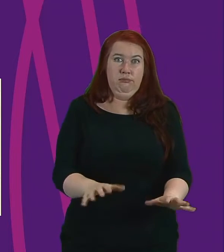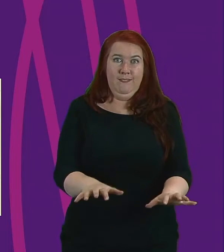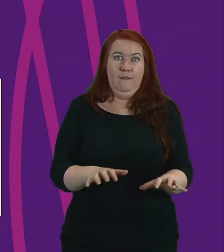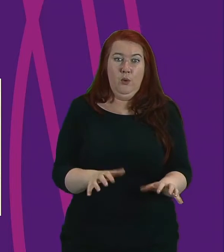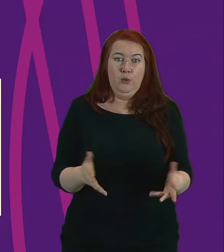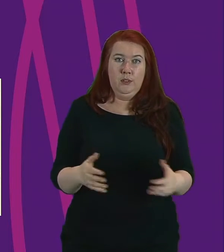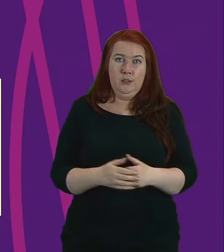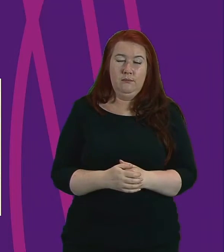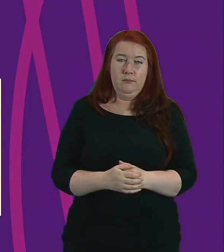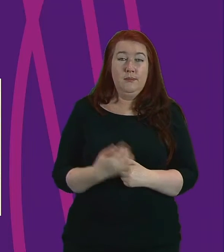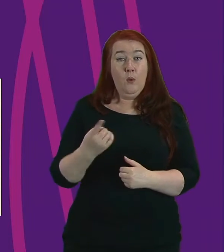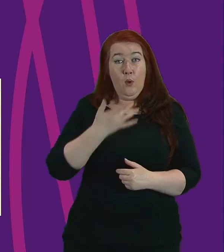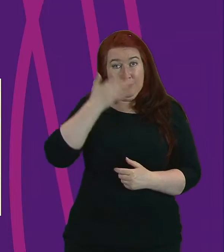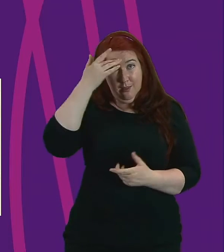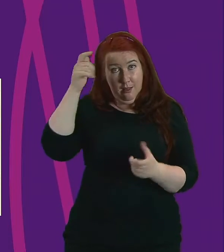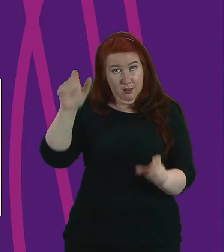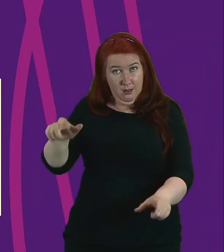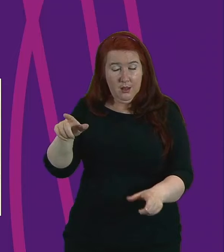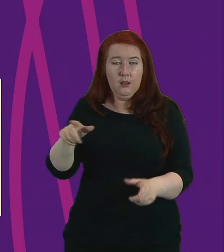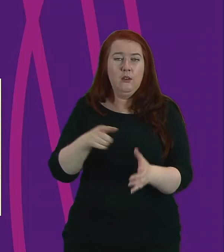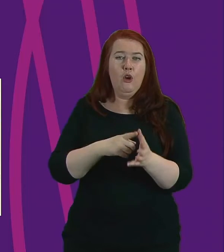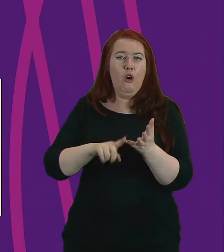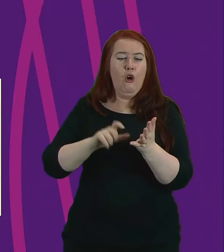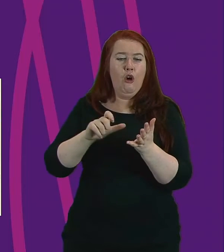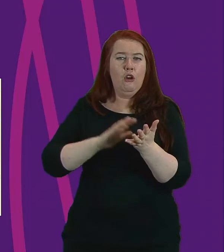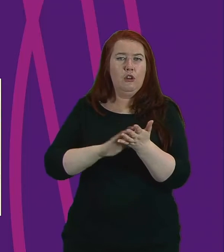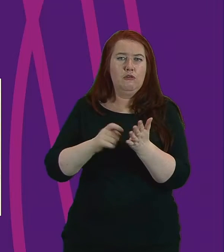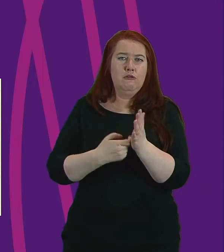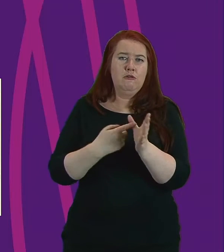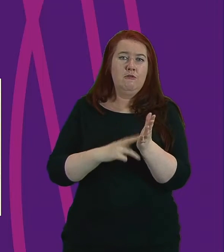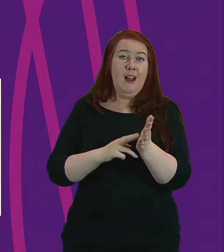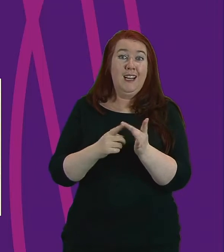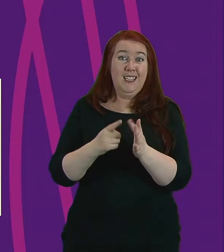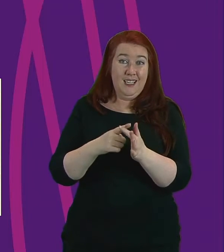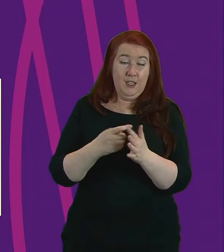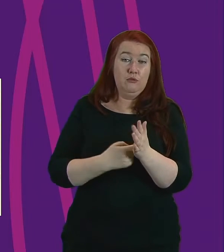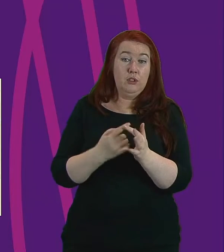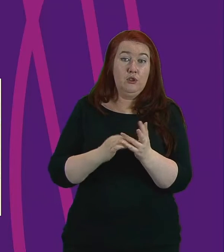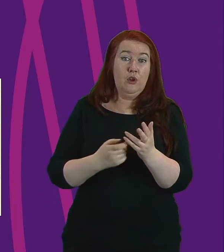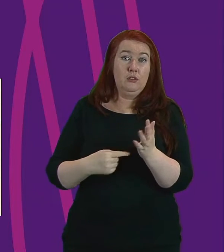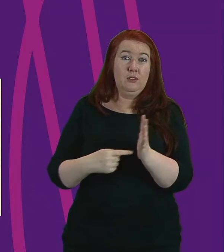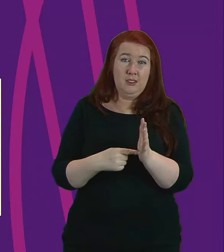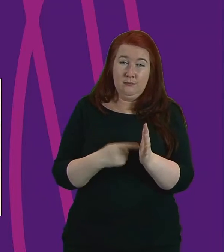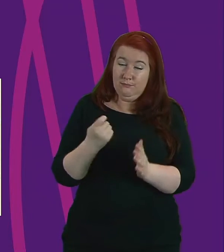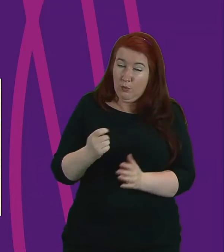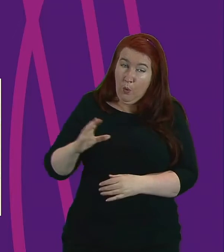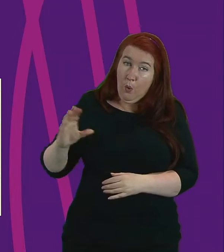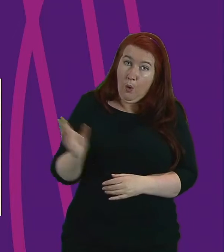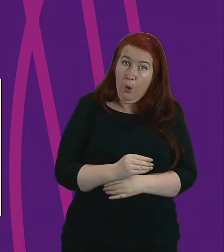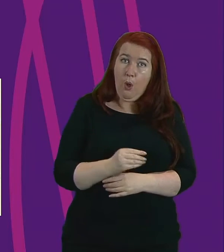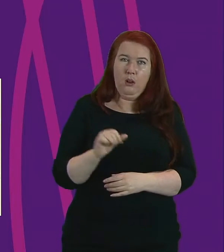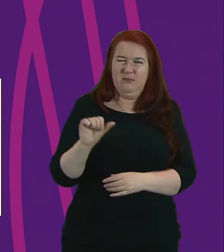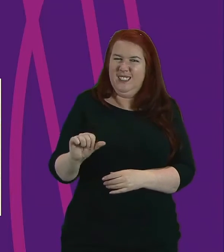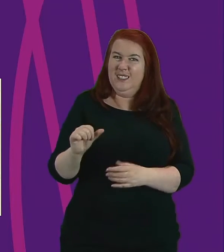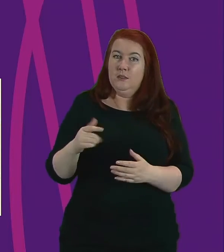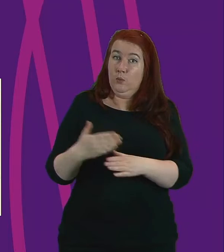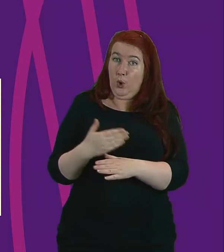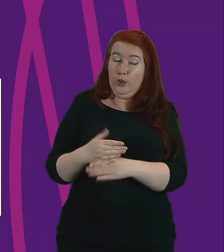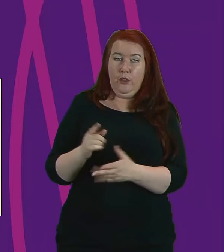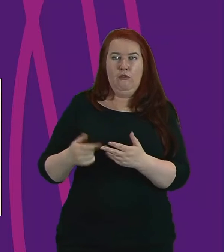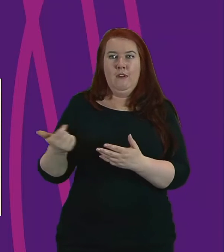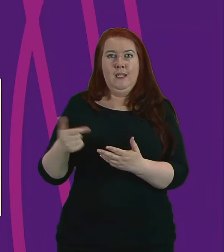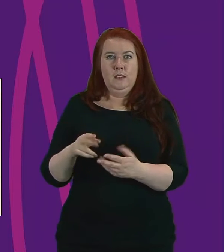Resort is run by an employee ownership trust on behalf of its 171 employees. All but 6 are currently furloughed. On an island of